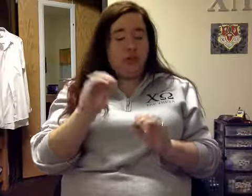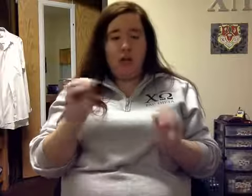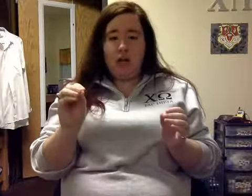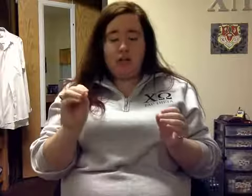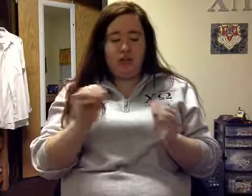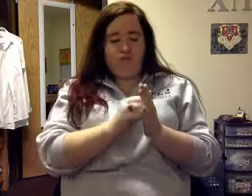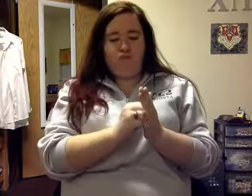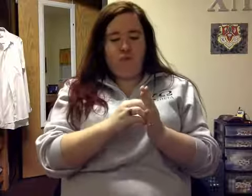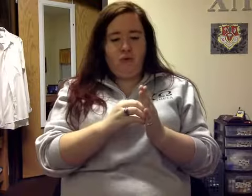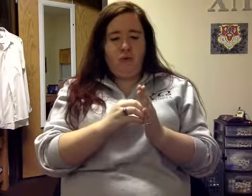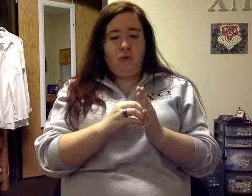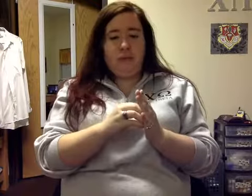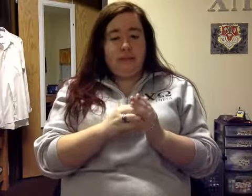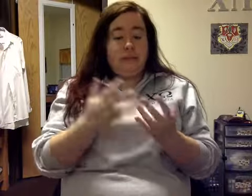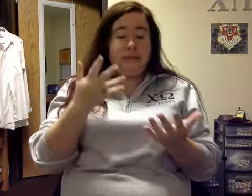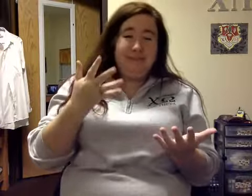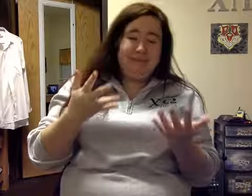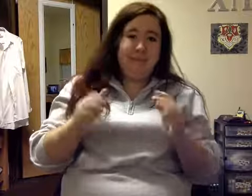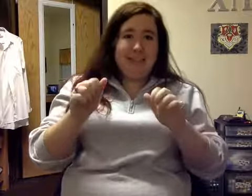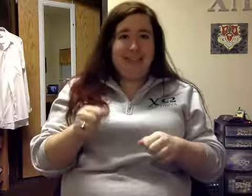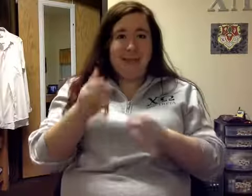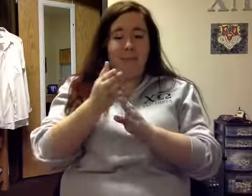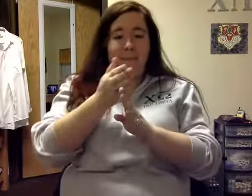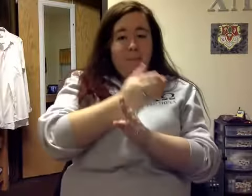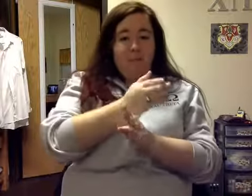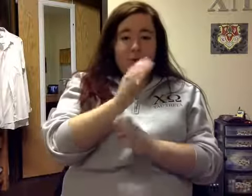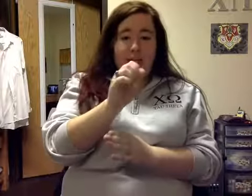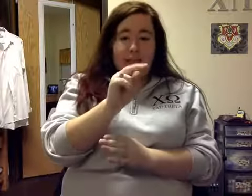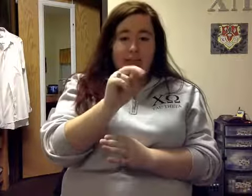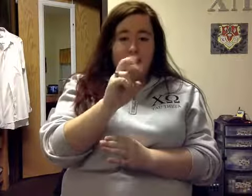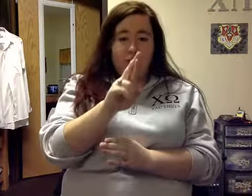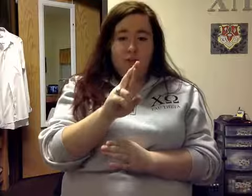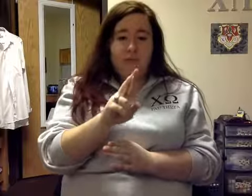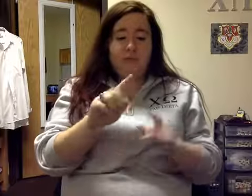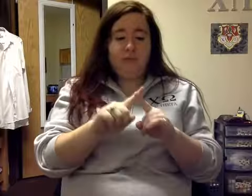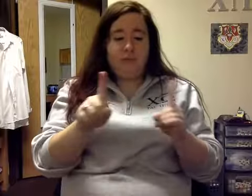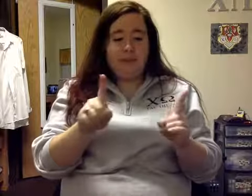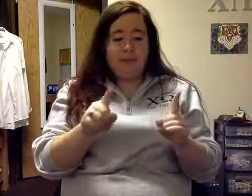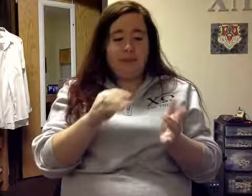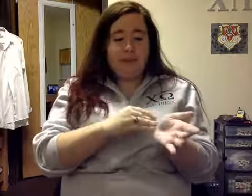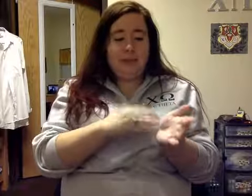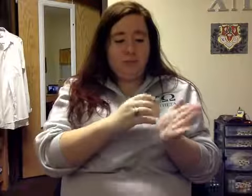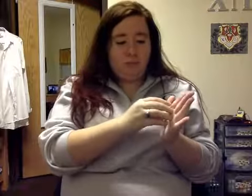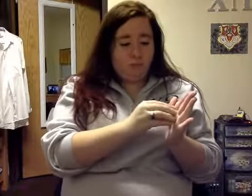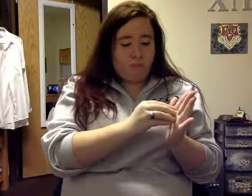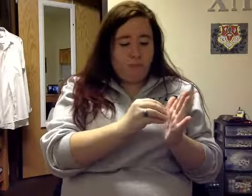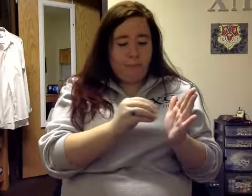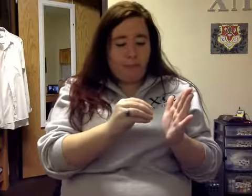a cancerous growth. They can be a precancerous condition. At that time, the doctor will remove them. There's no pain involved in